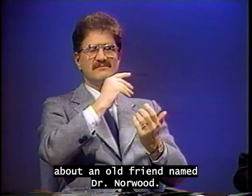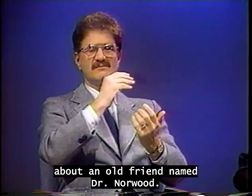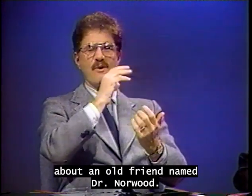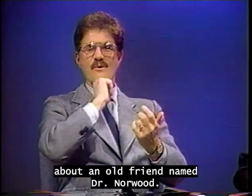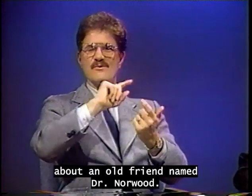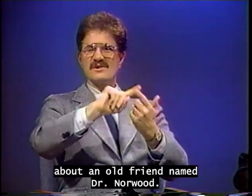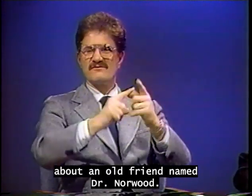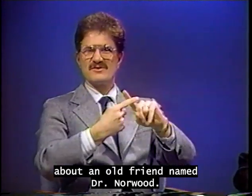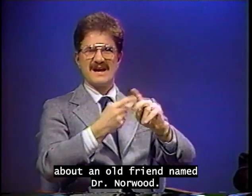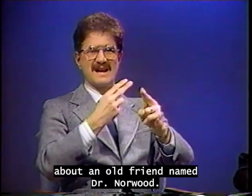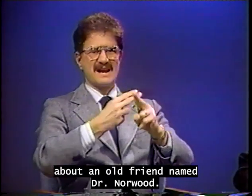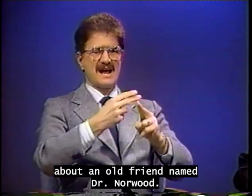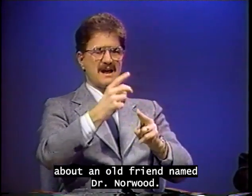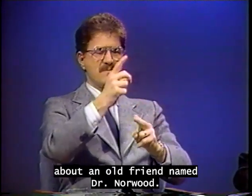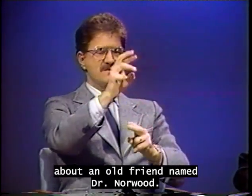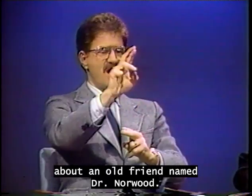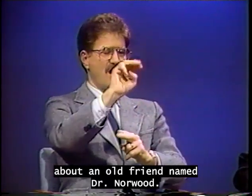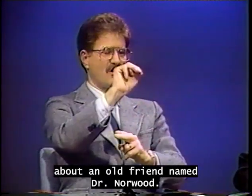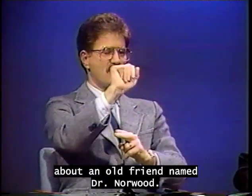about an old friend named